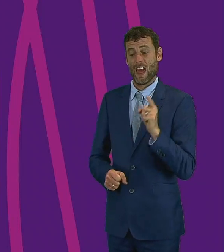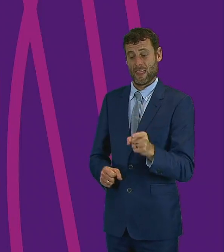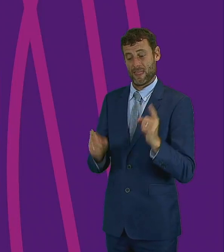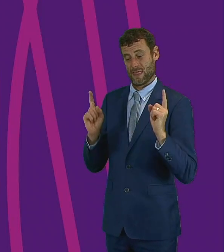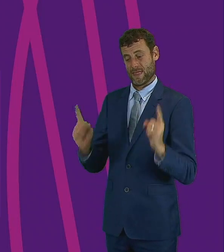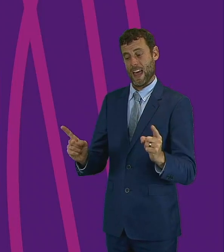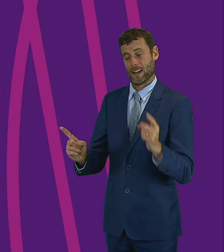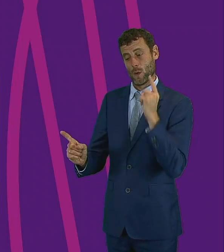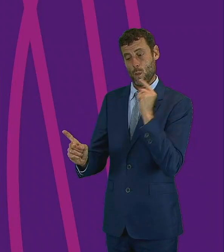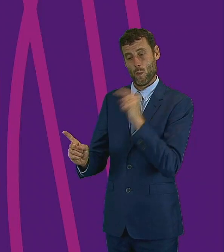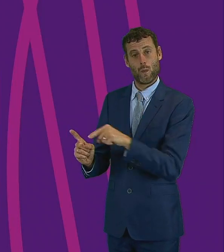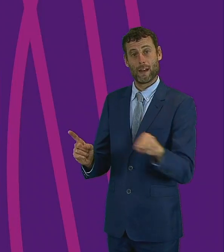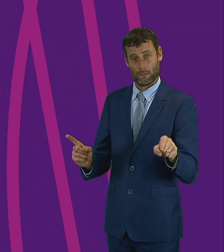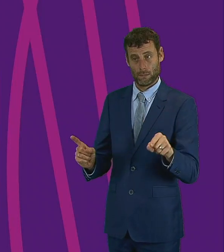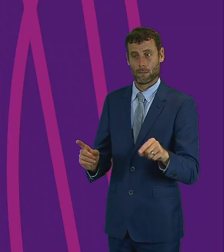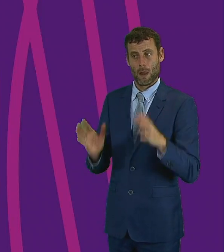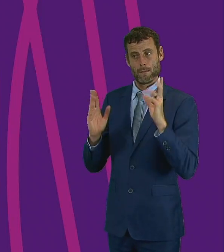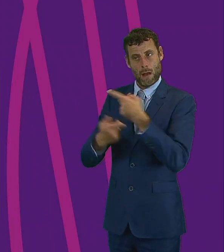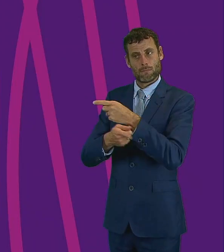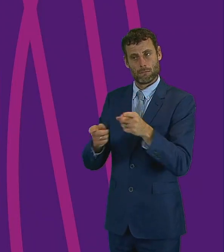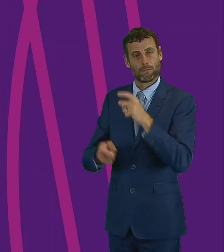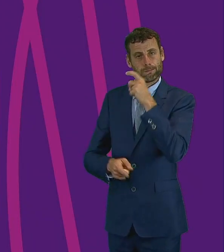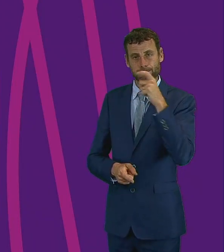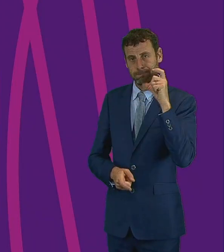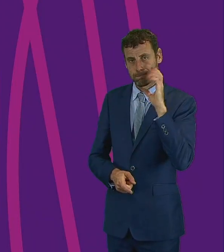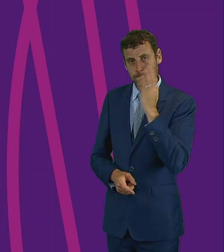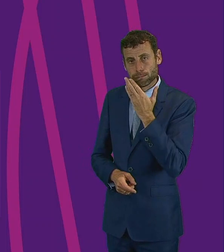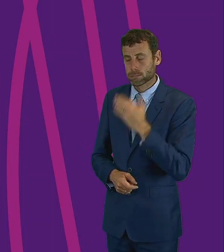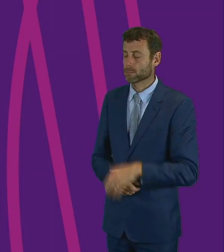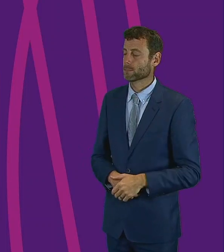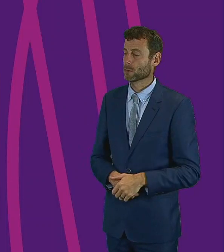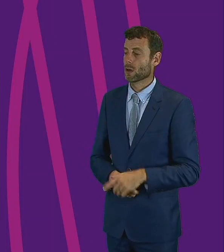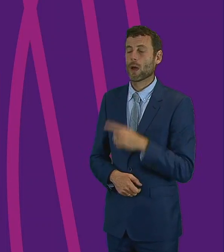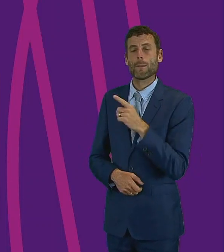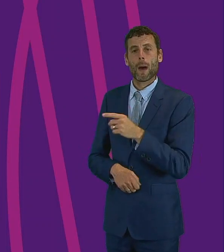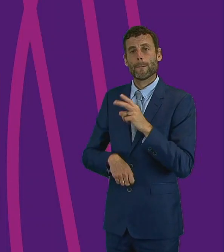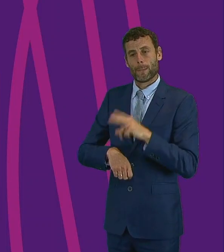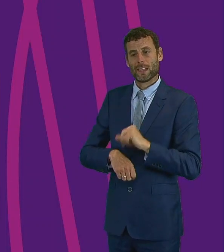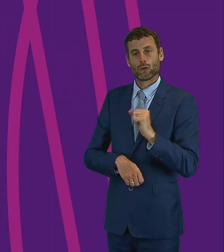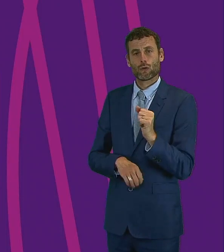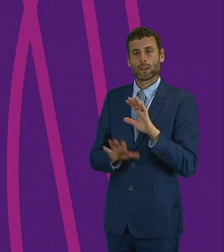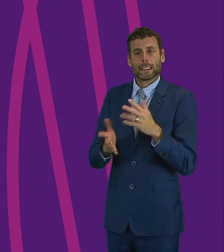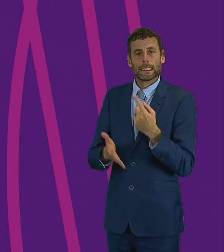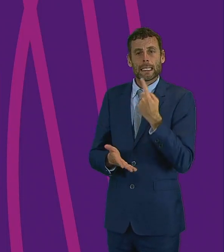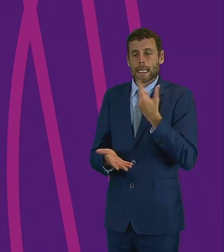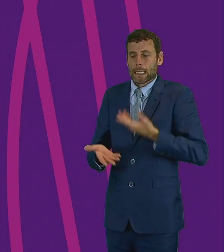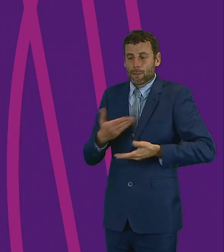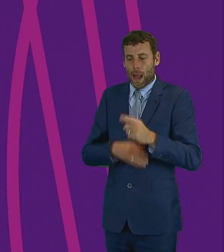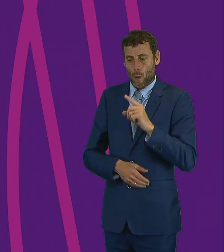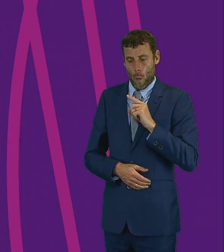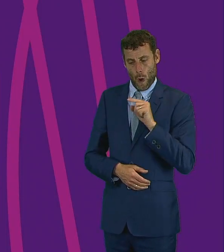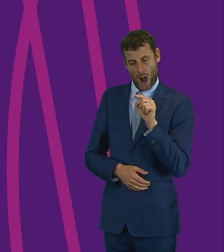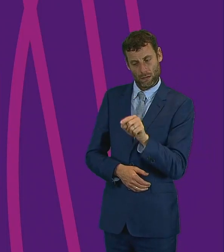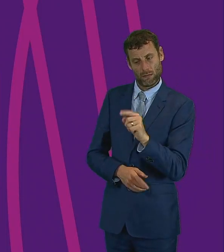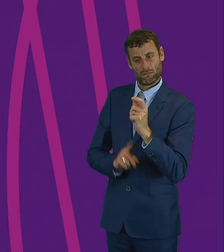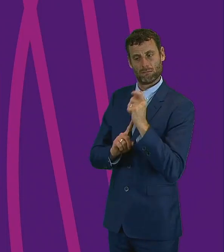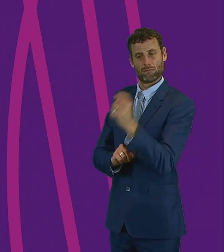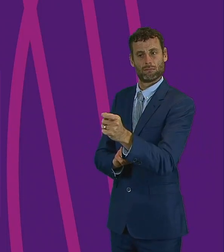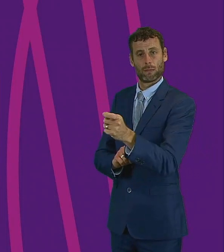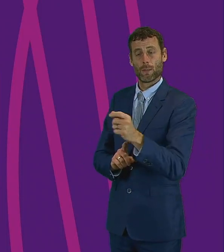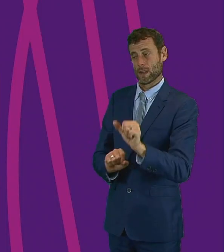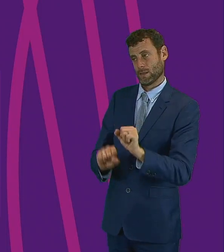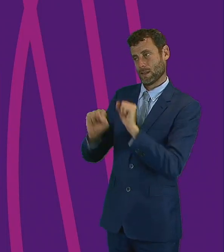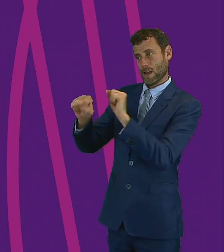came into force. The published figures don't break those down into the reasons that the fixed penalty notices were issued. This is, of course, Police